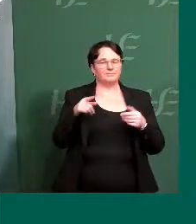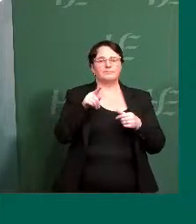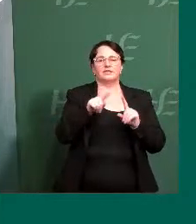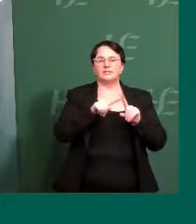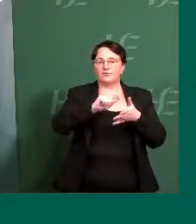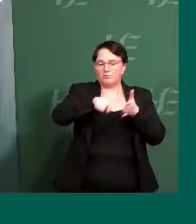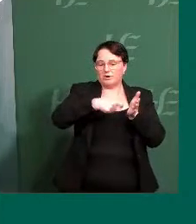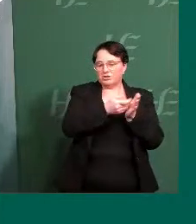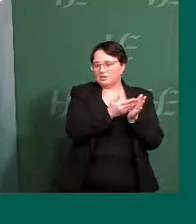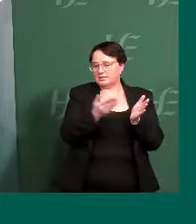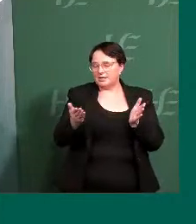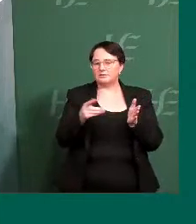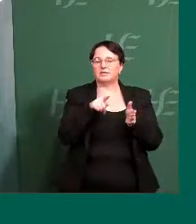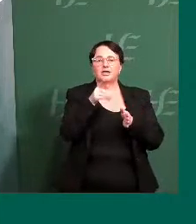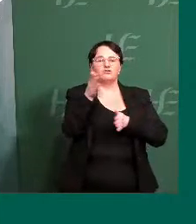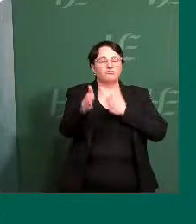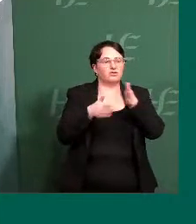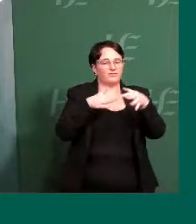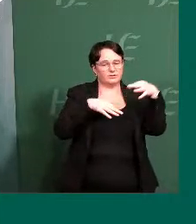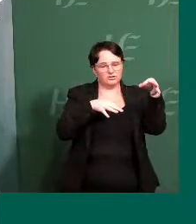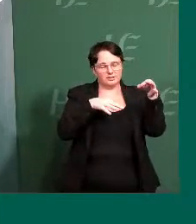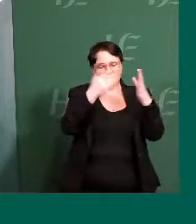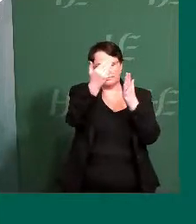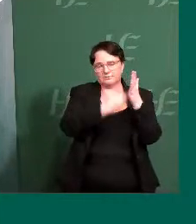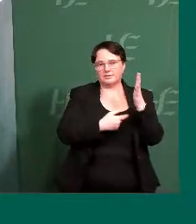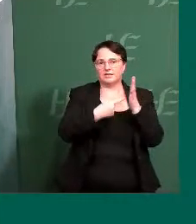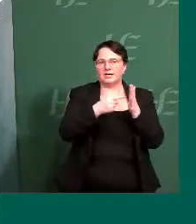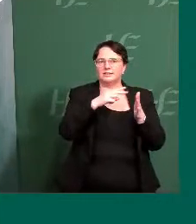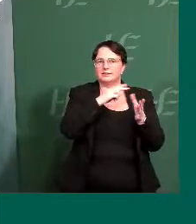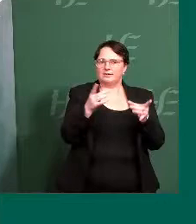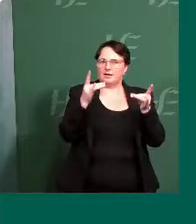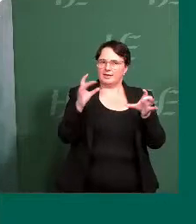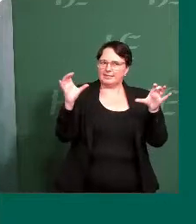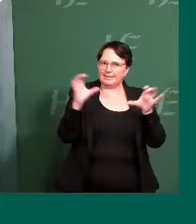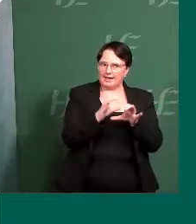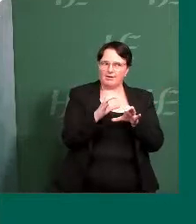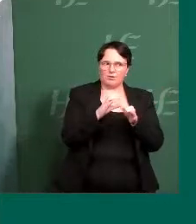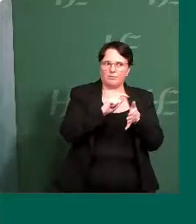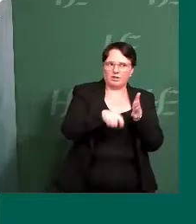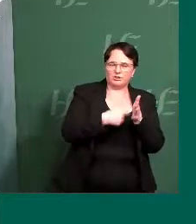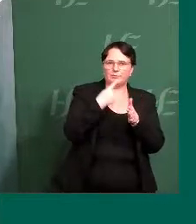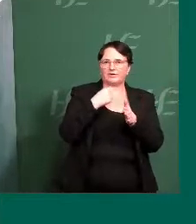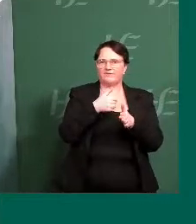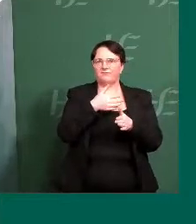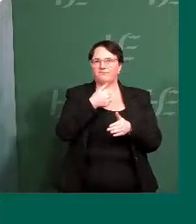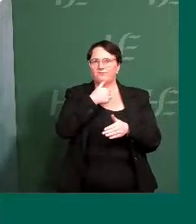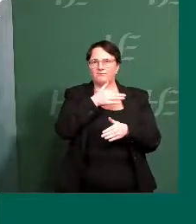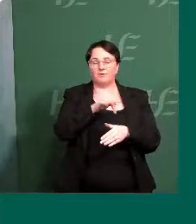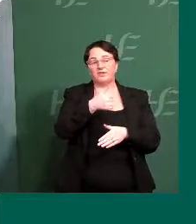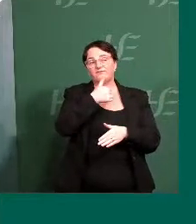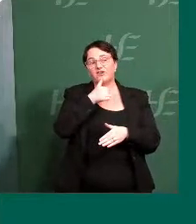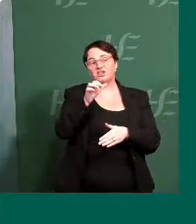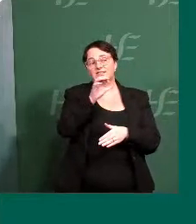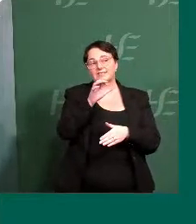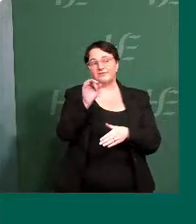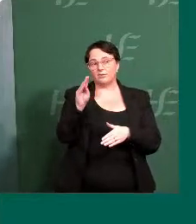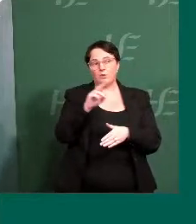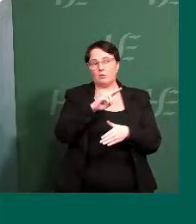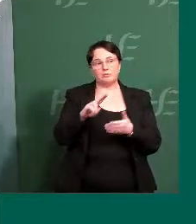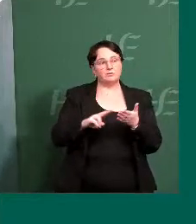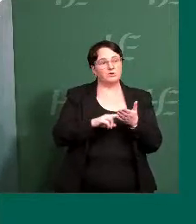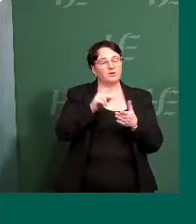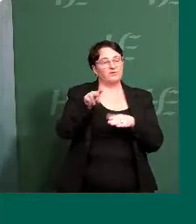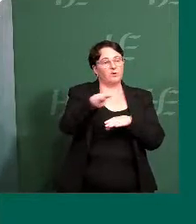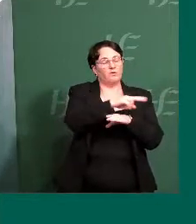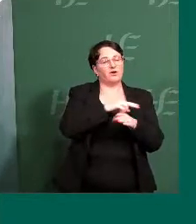course, in terms of the travel certificate, while that's not a health care initiative, that from the 1st of February will cease to be effective if you're over your